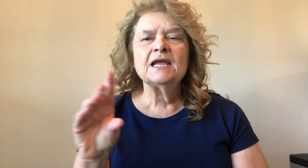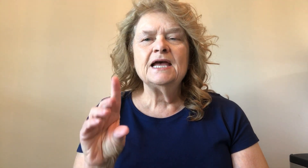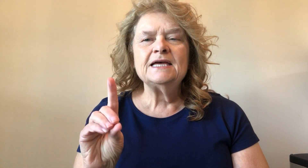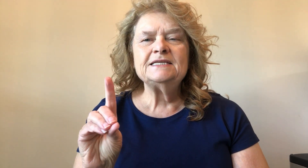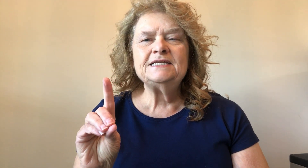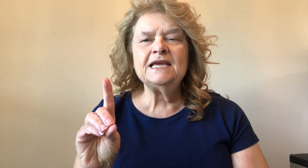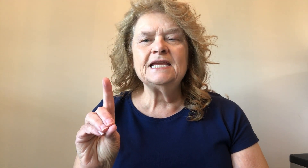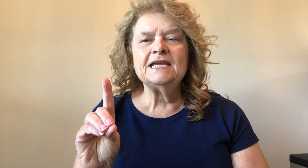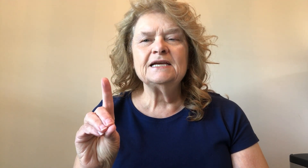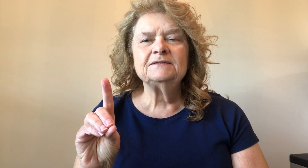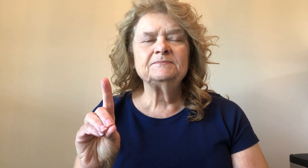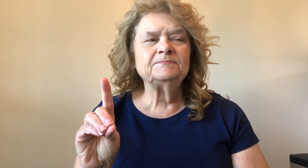D.